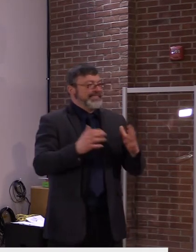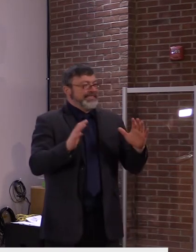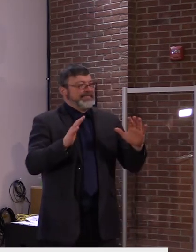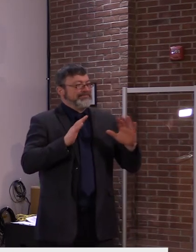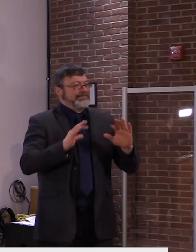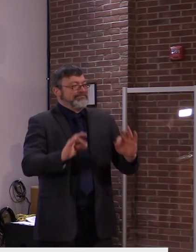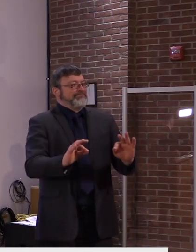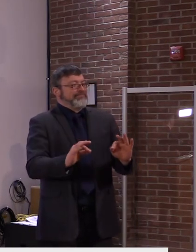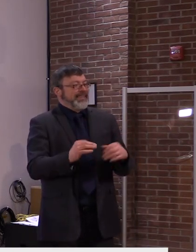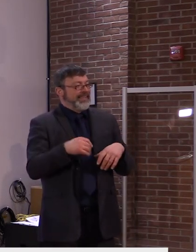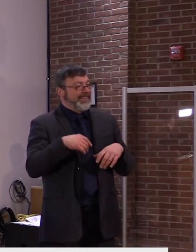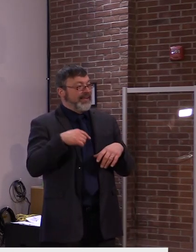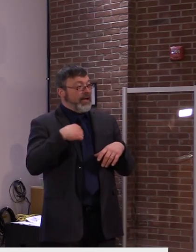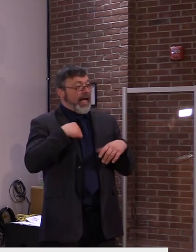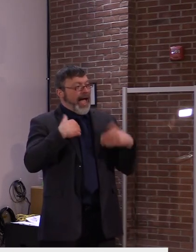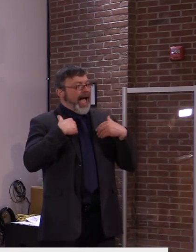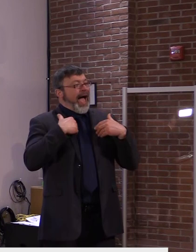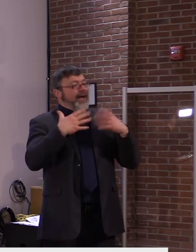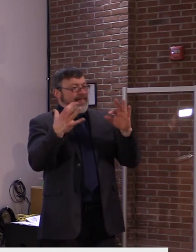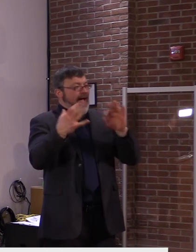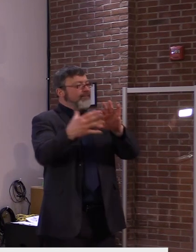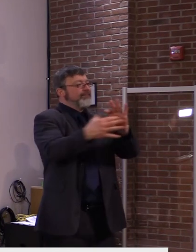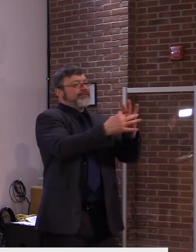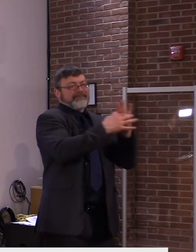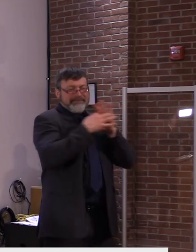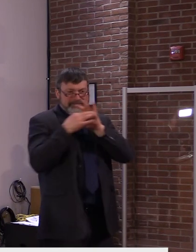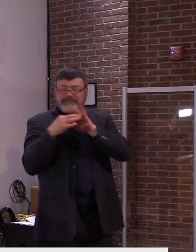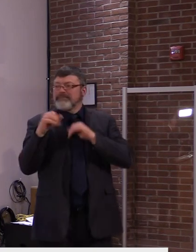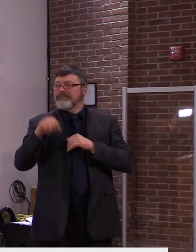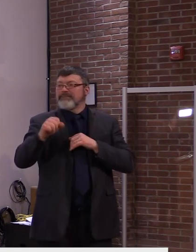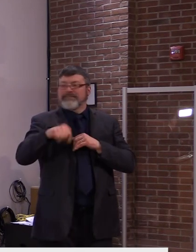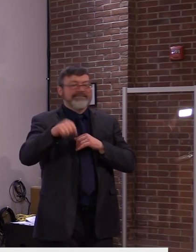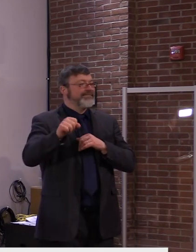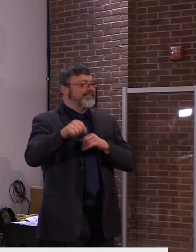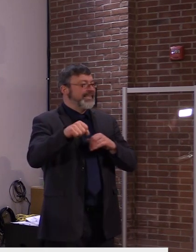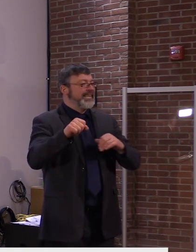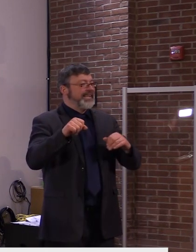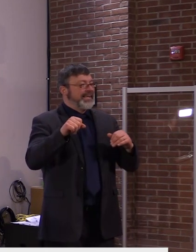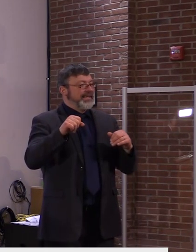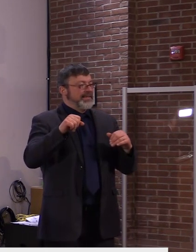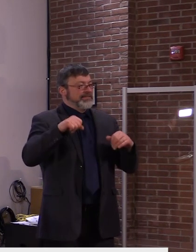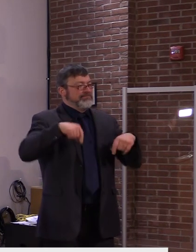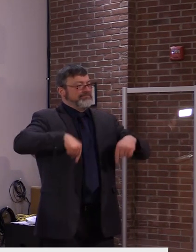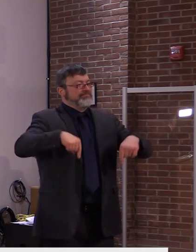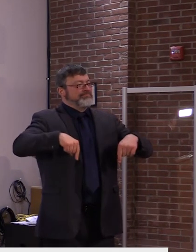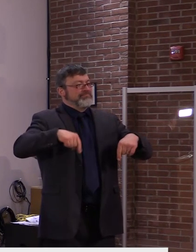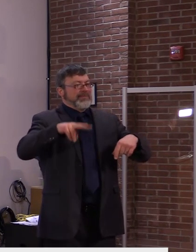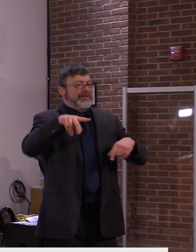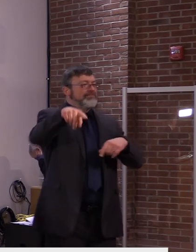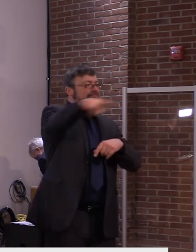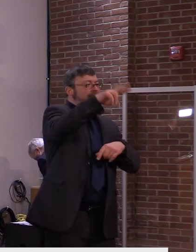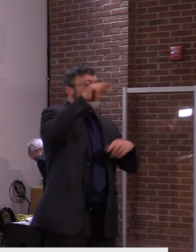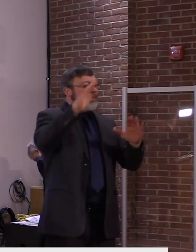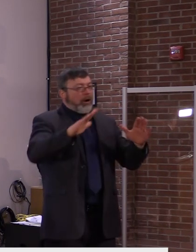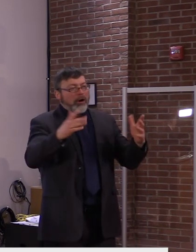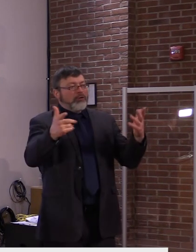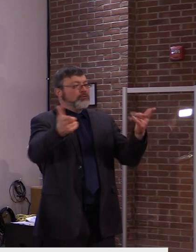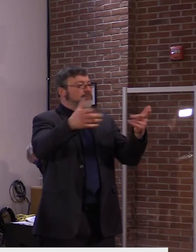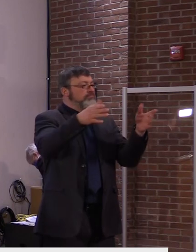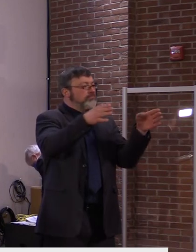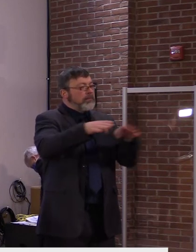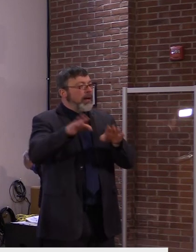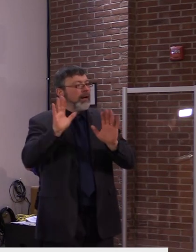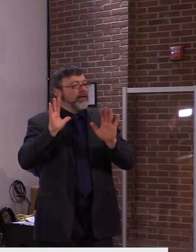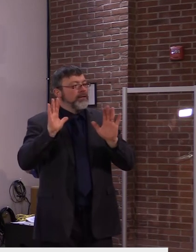lot of connections, you know, right. In terms of Vermonters being a part of the NASCAR teams. In fact, my godson is